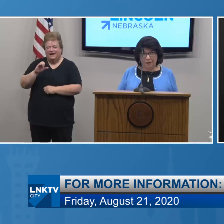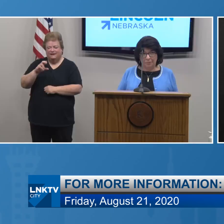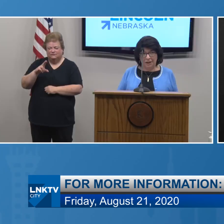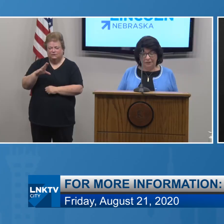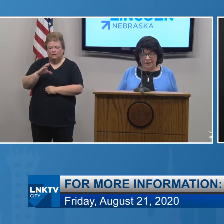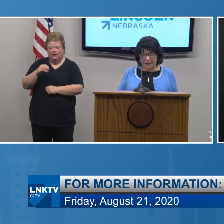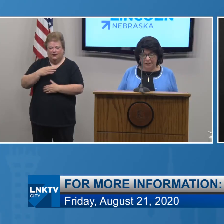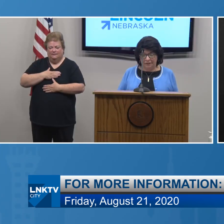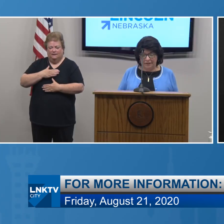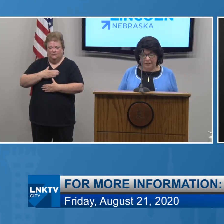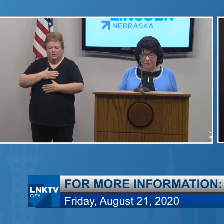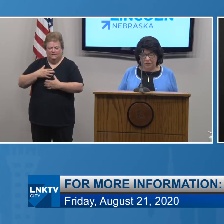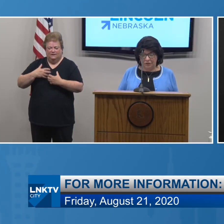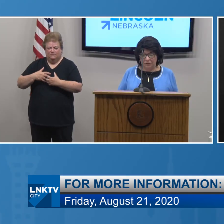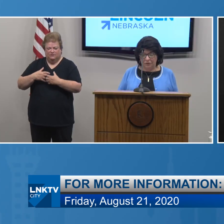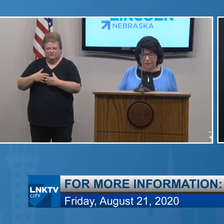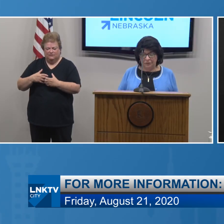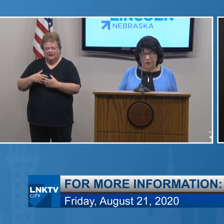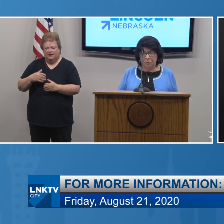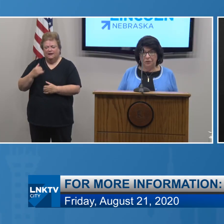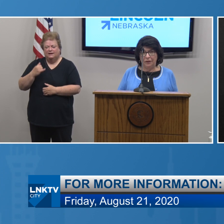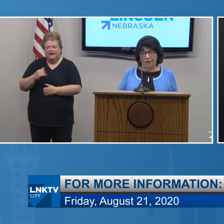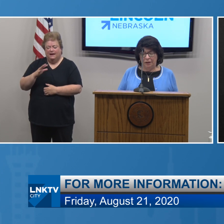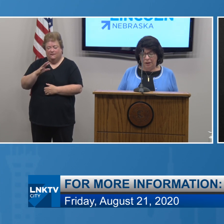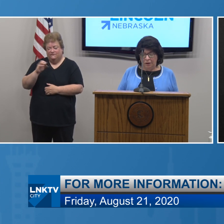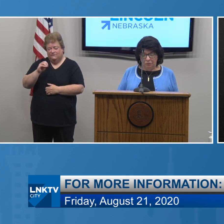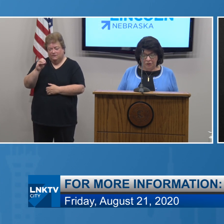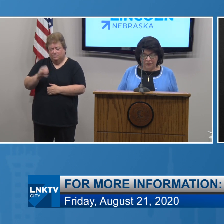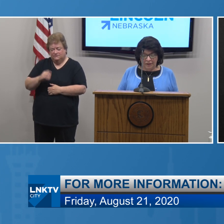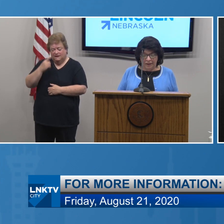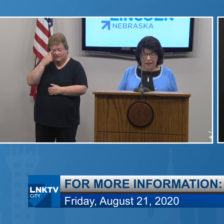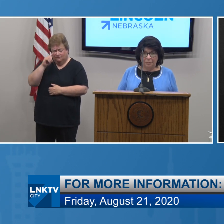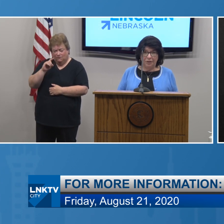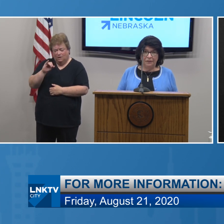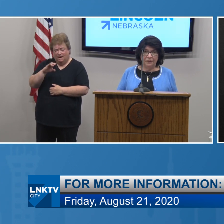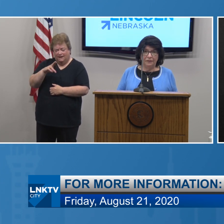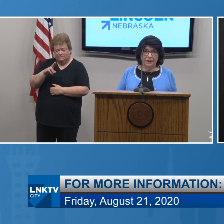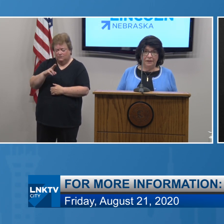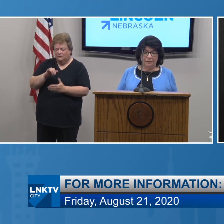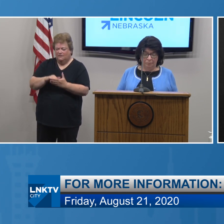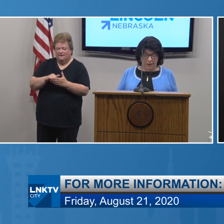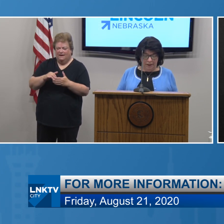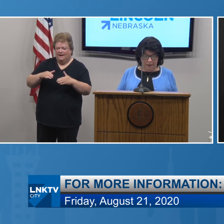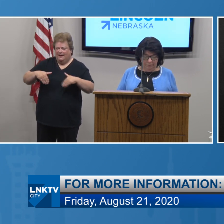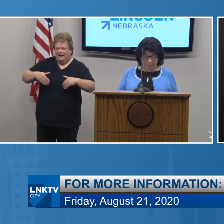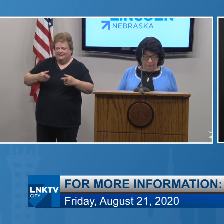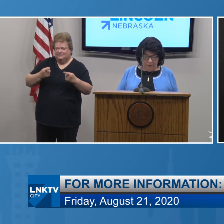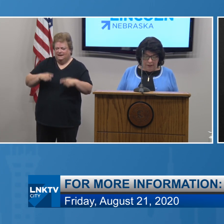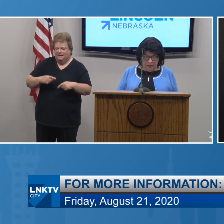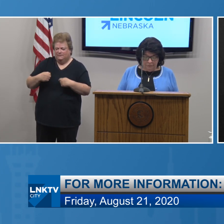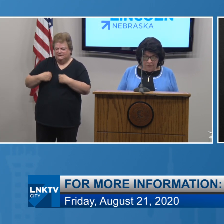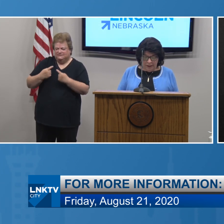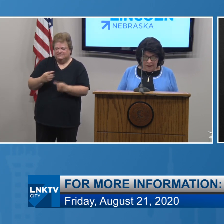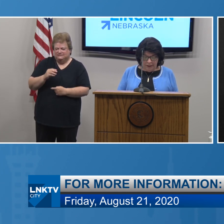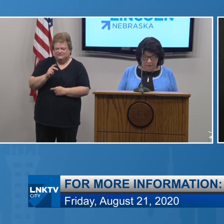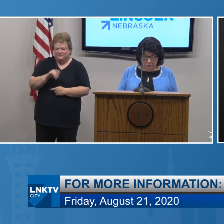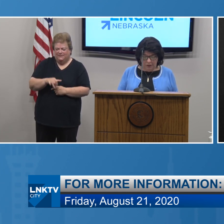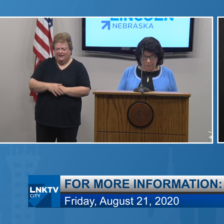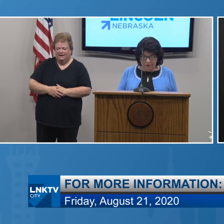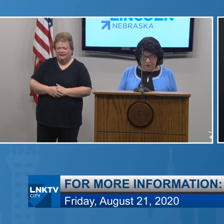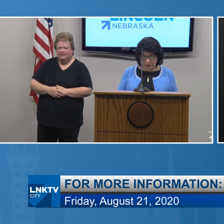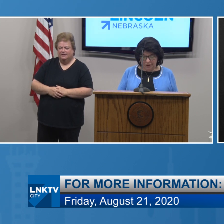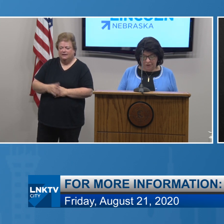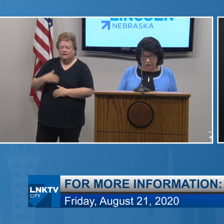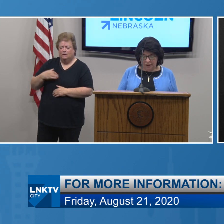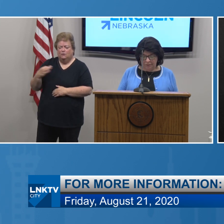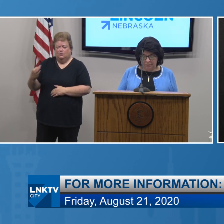ICU bed capacity has dipped just over 50%, which has not happened since late May. On Fridays, we